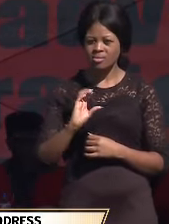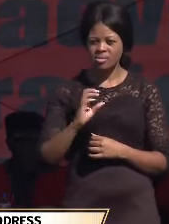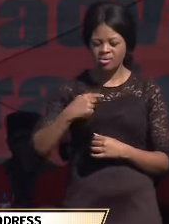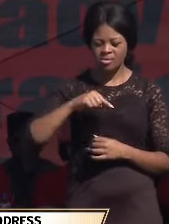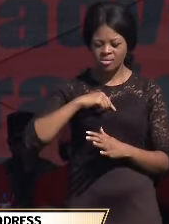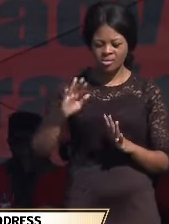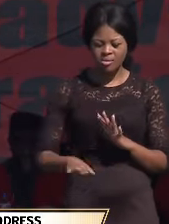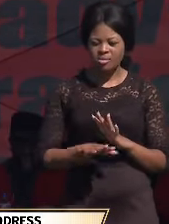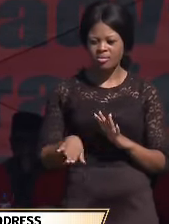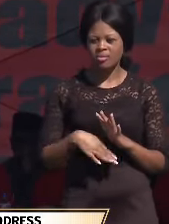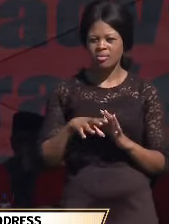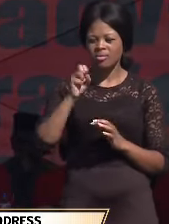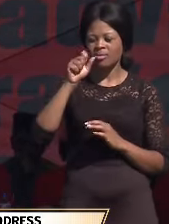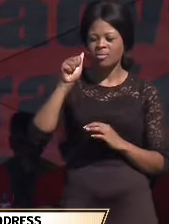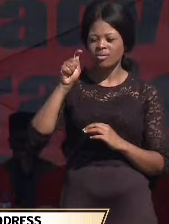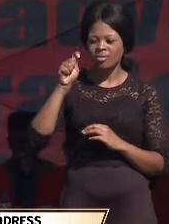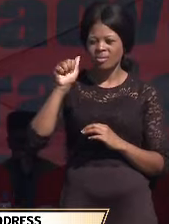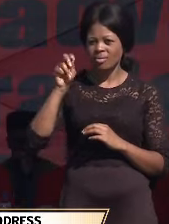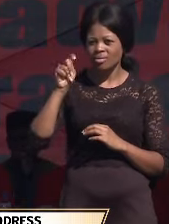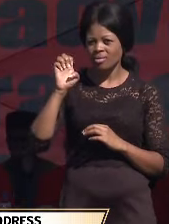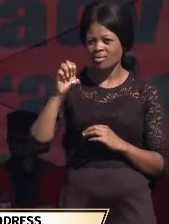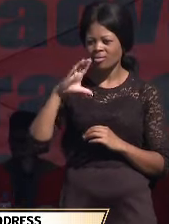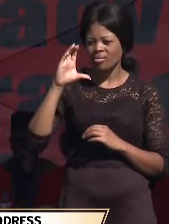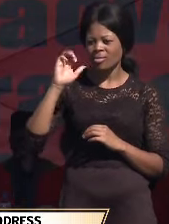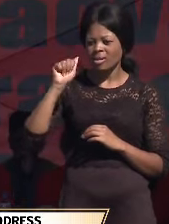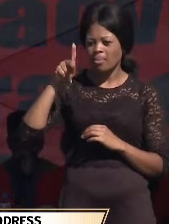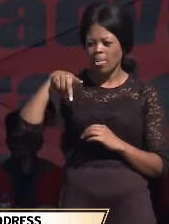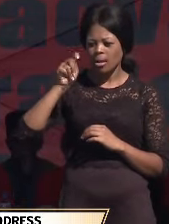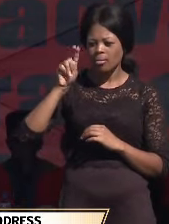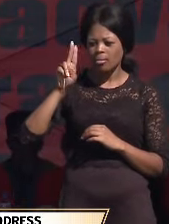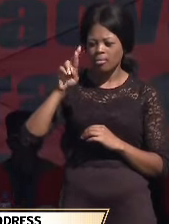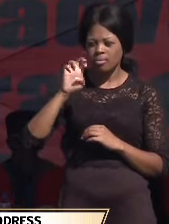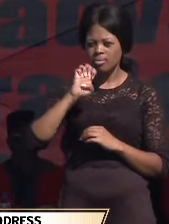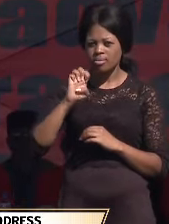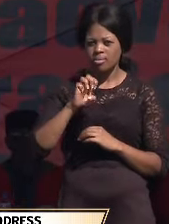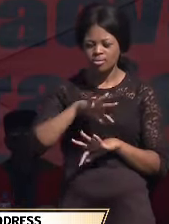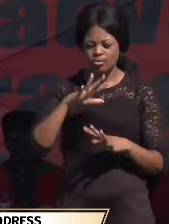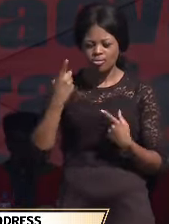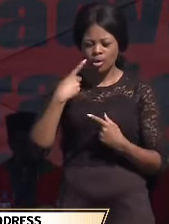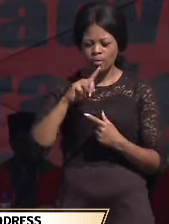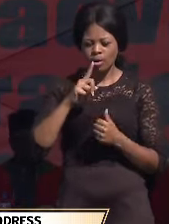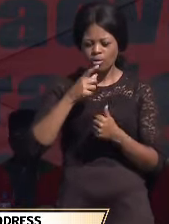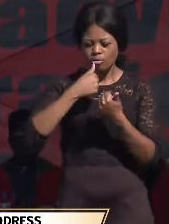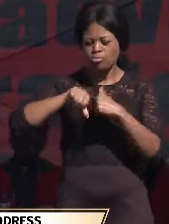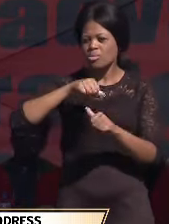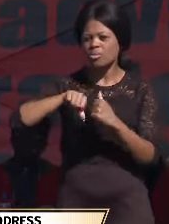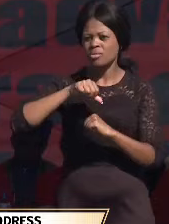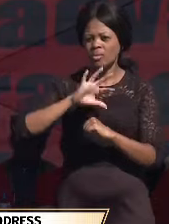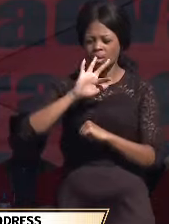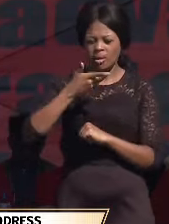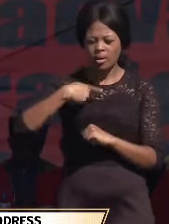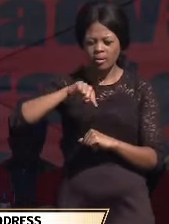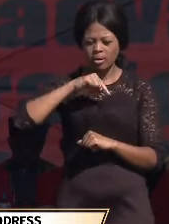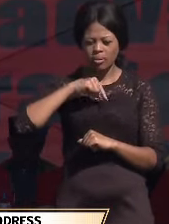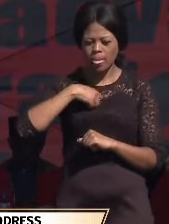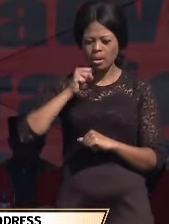down with state capture, down. There can be no victory for socialism if our